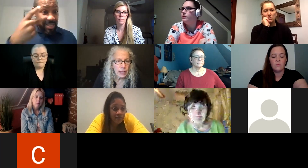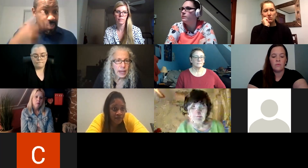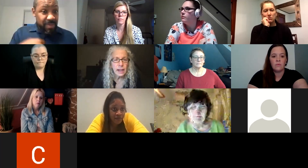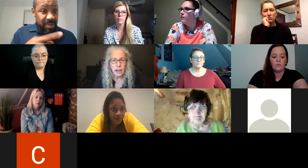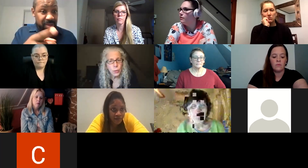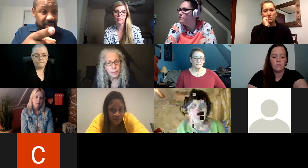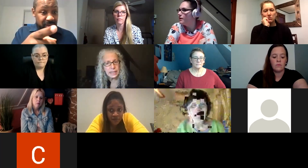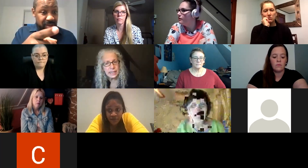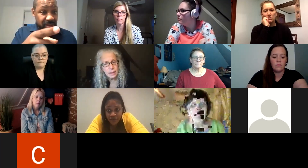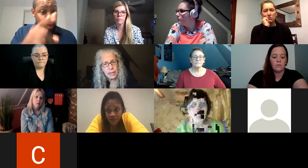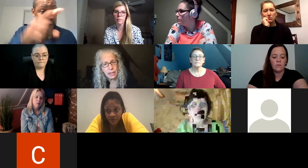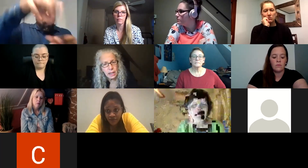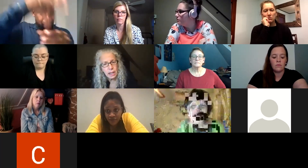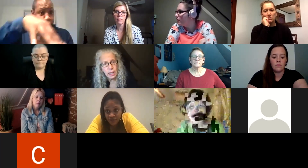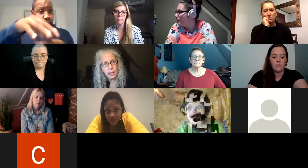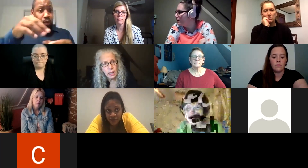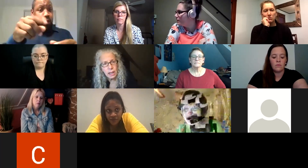Anne, are you able to see me?